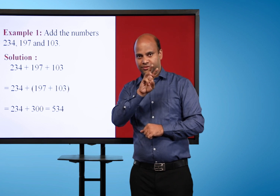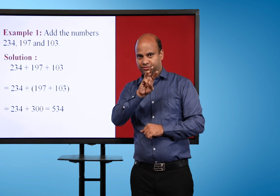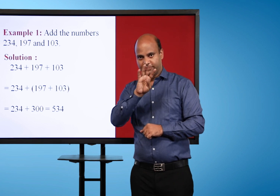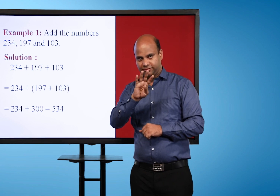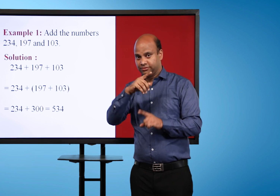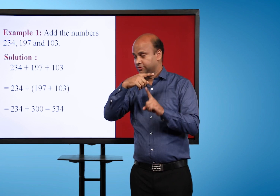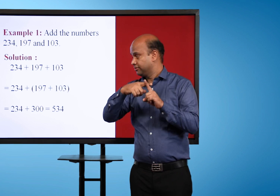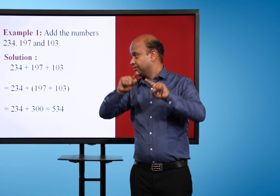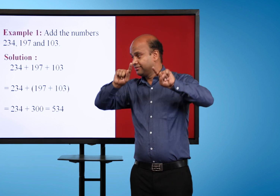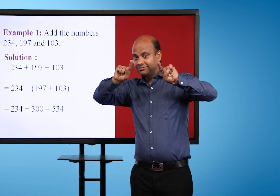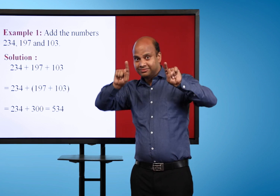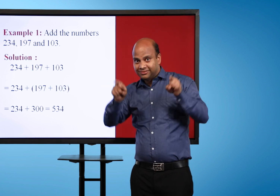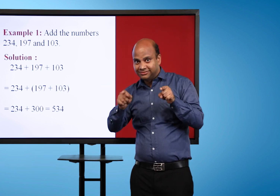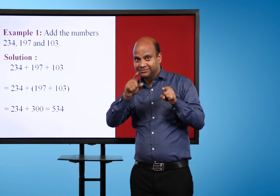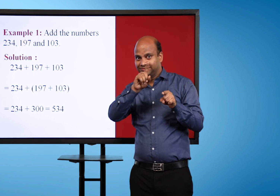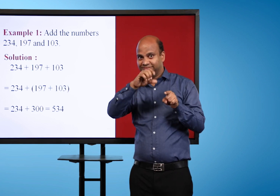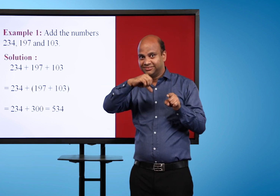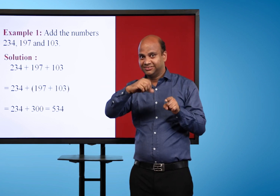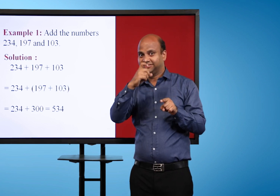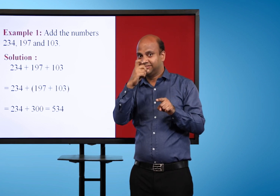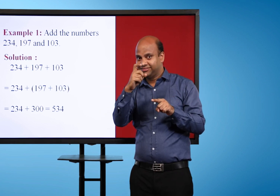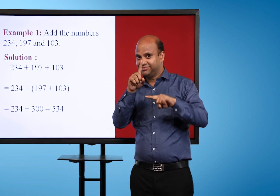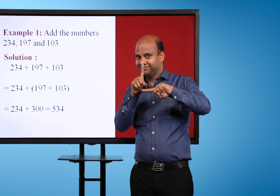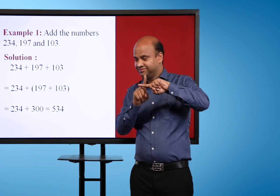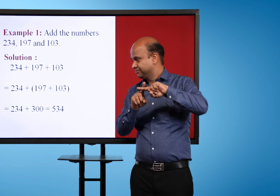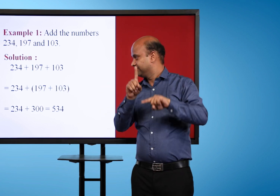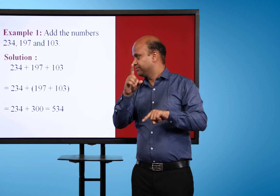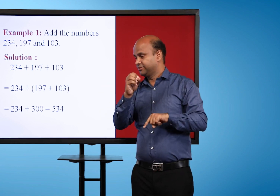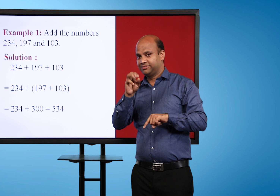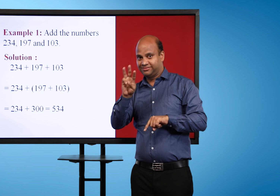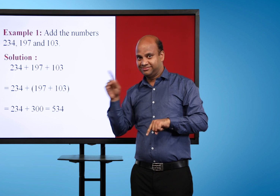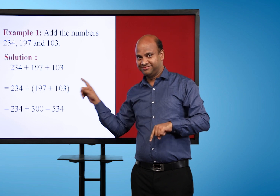234 plus, in brackets, 197 plus 103,